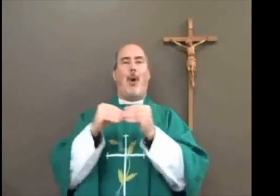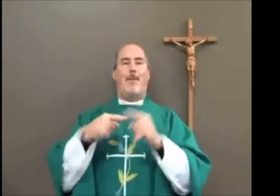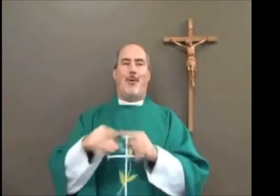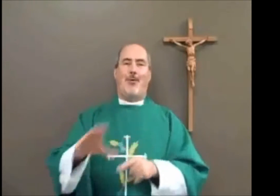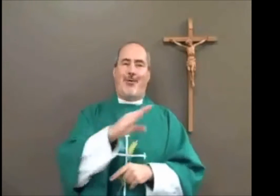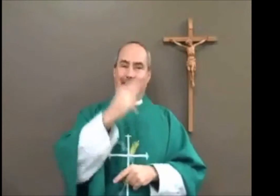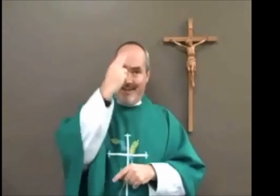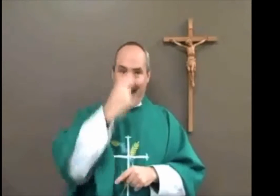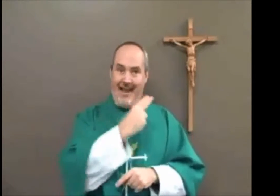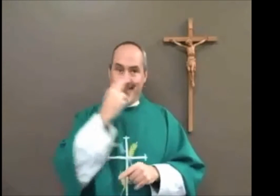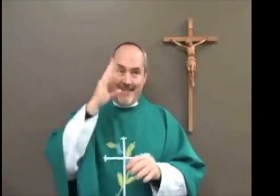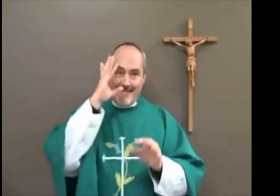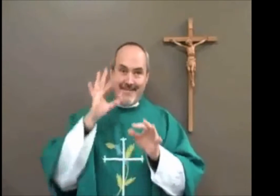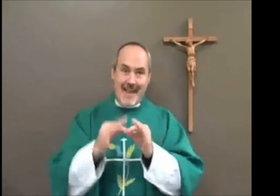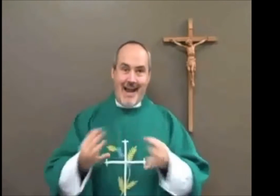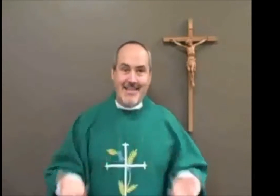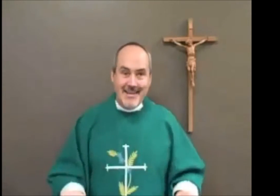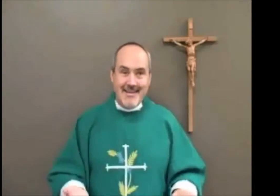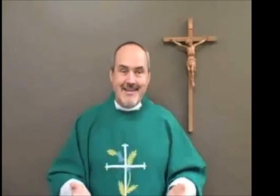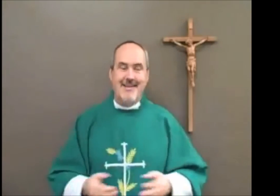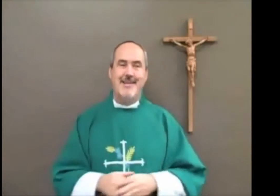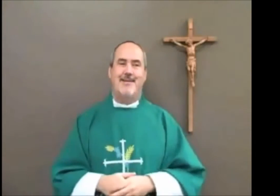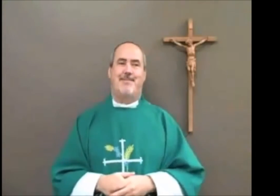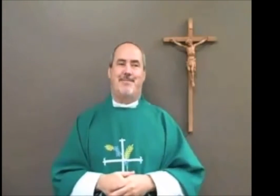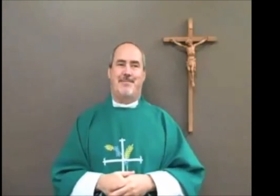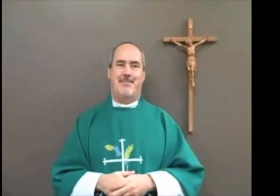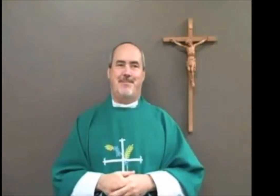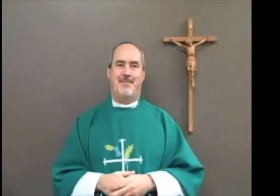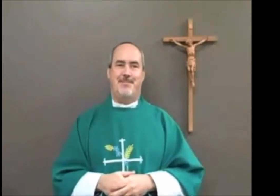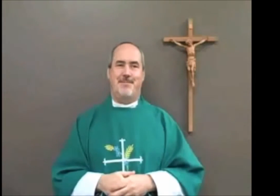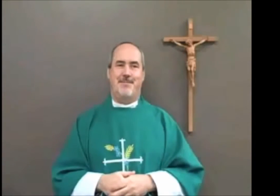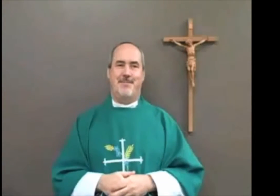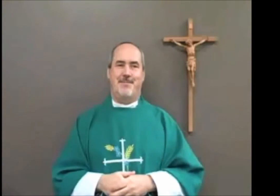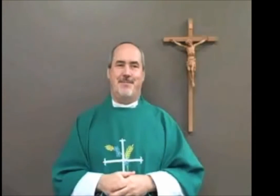they aren't isolated and so they can come together and learn about their Catholic faith.